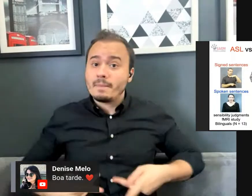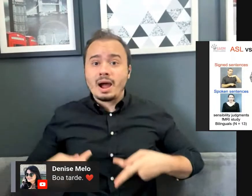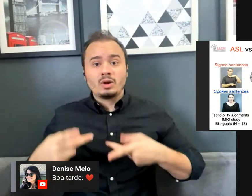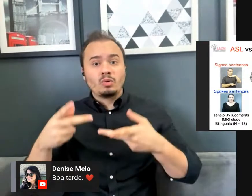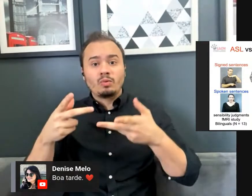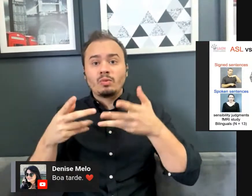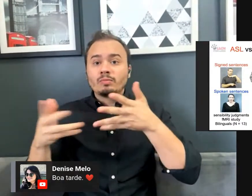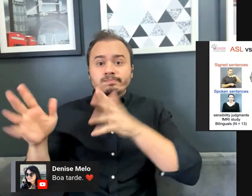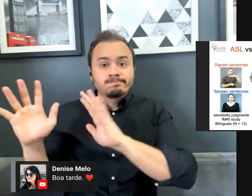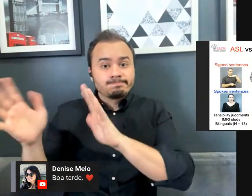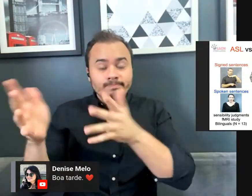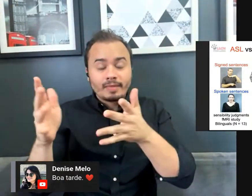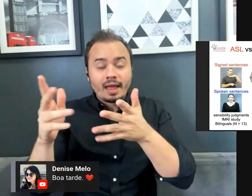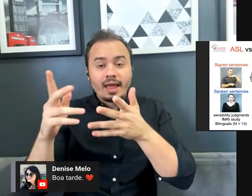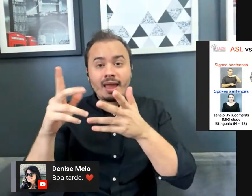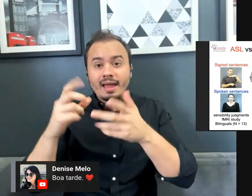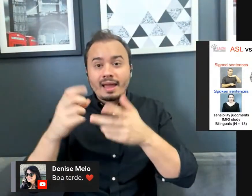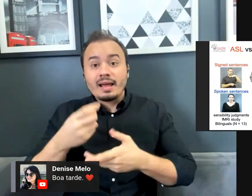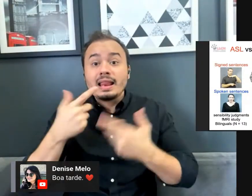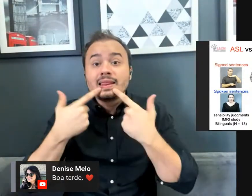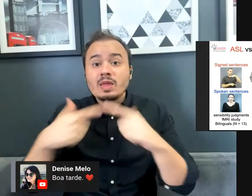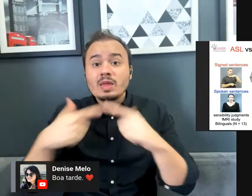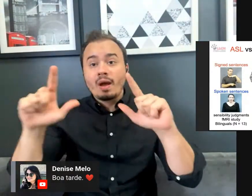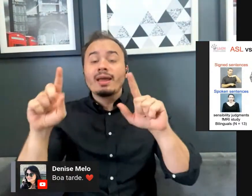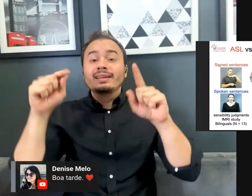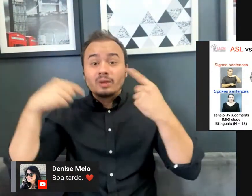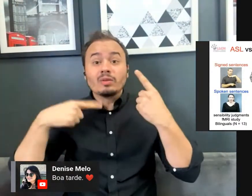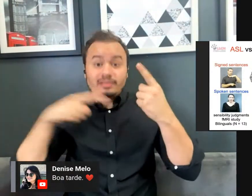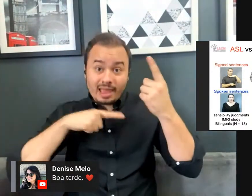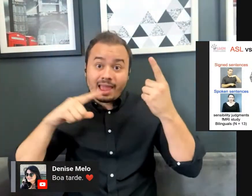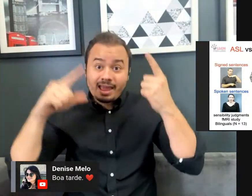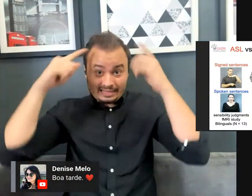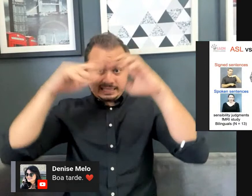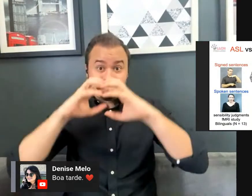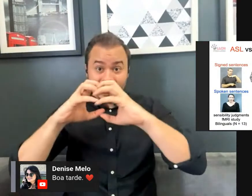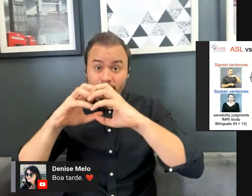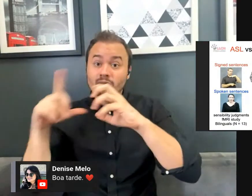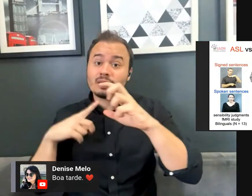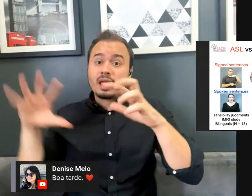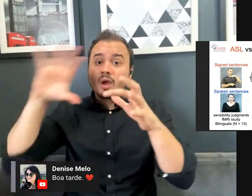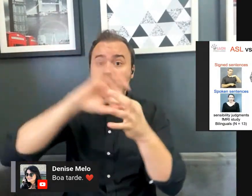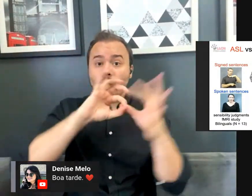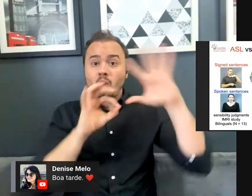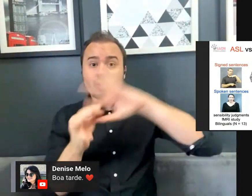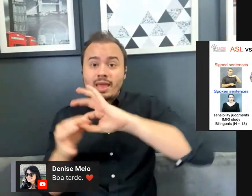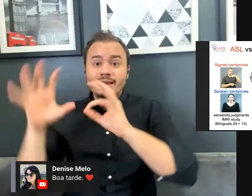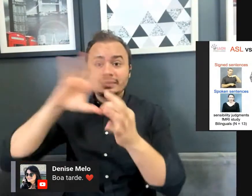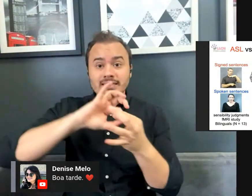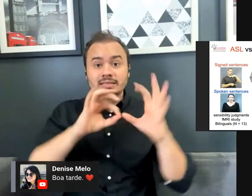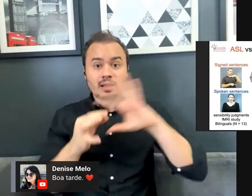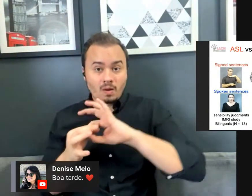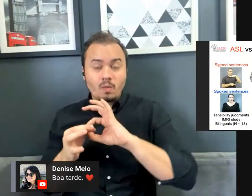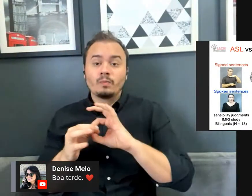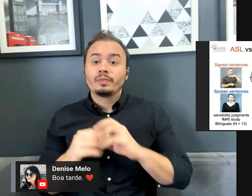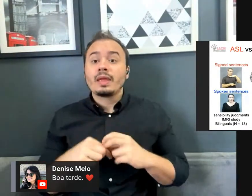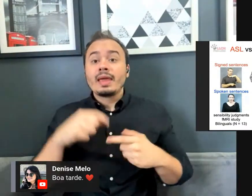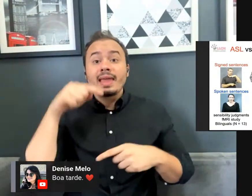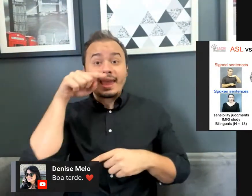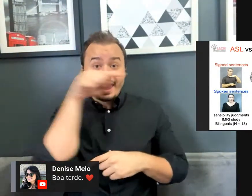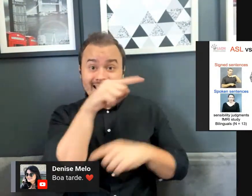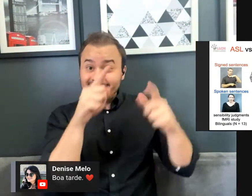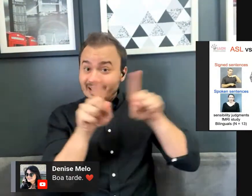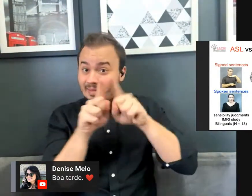part, that is the frontal parietal network that we see here, see active here, is involved in predicting